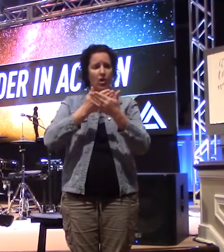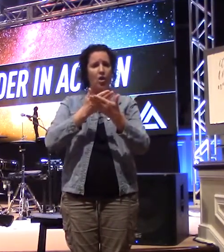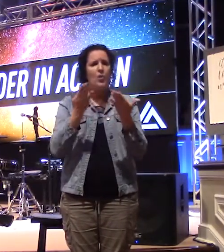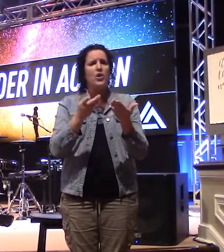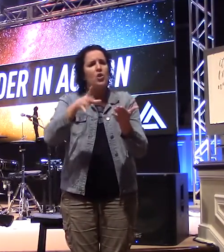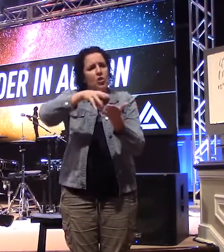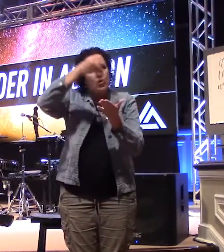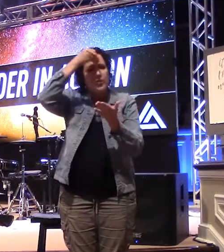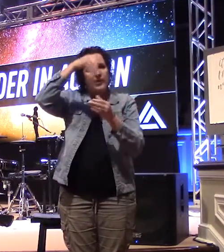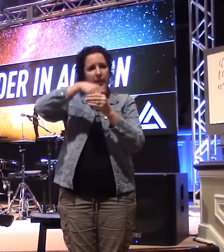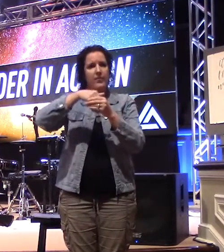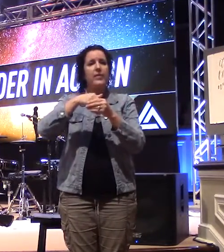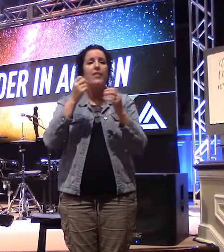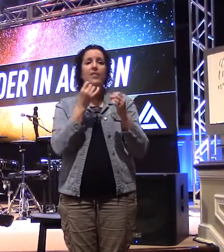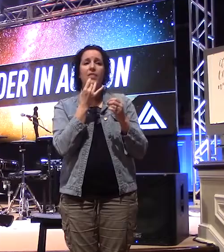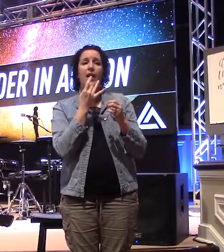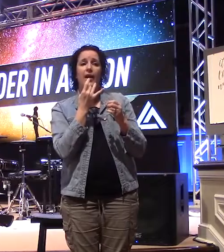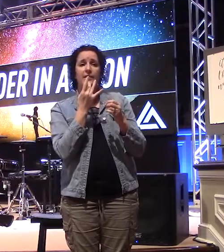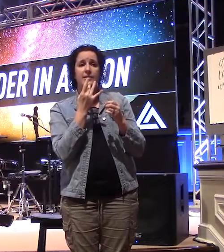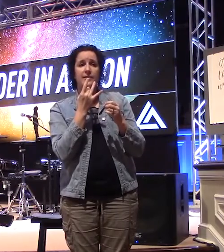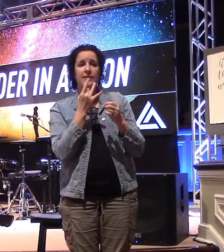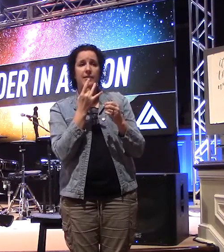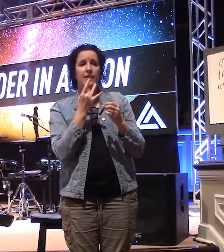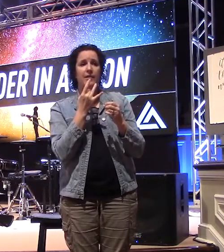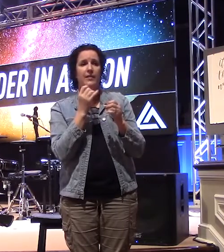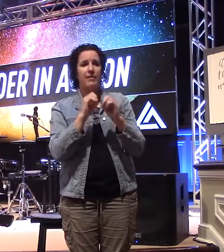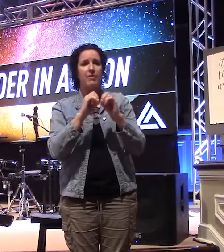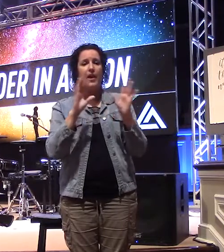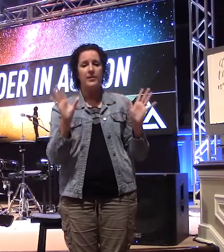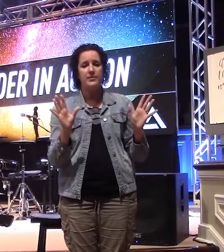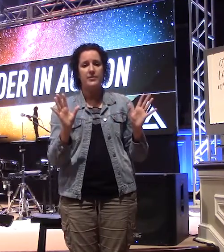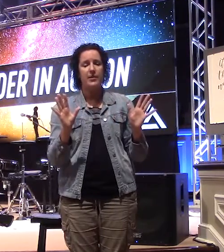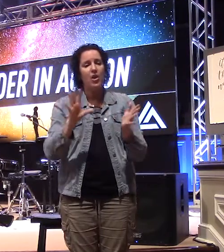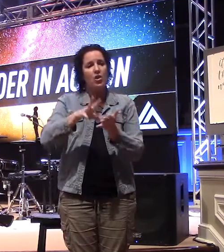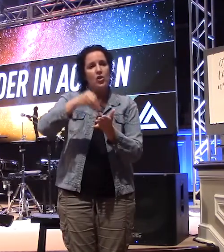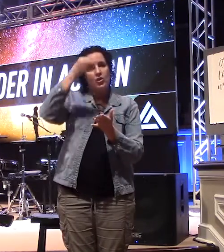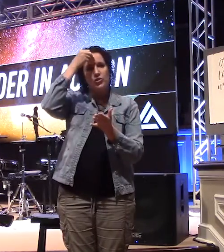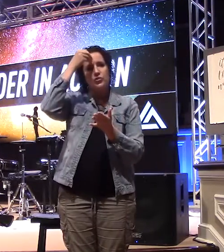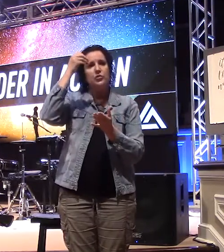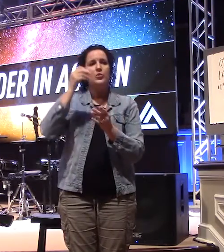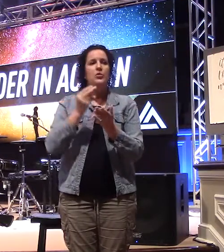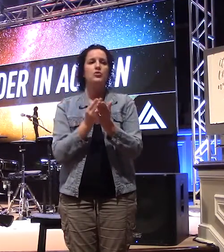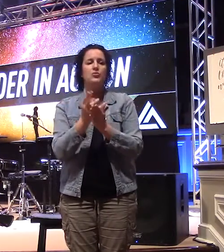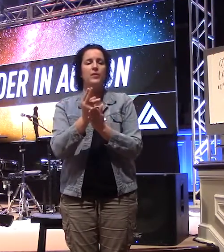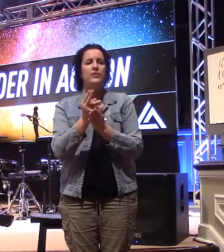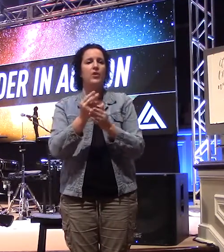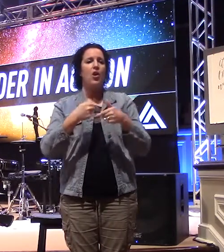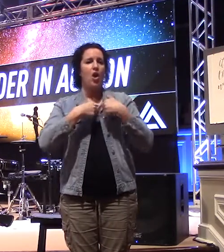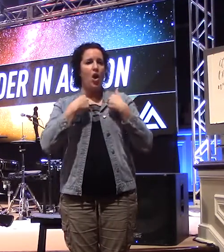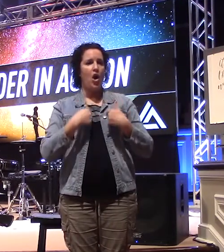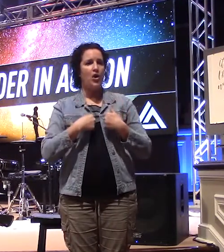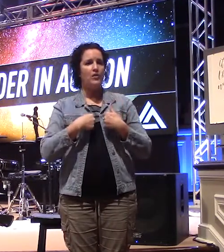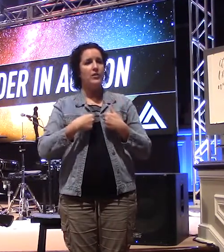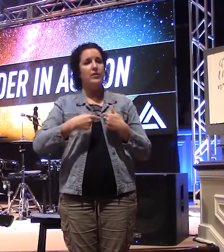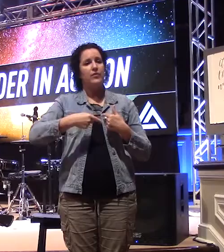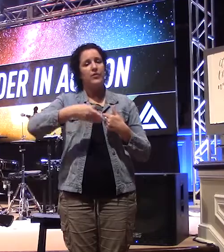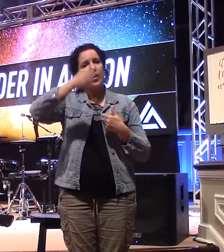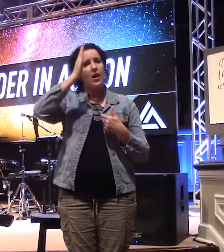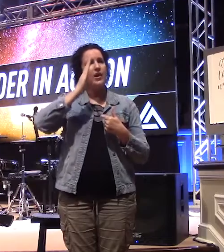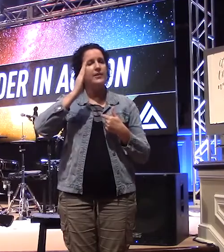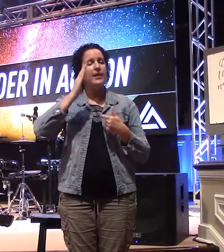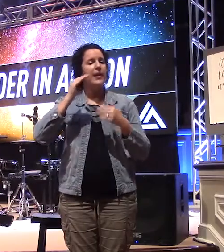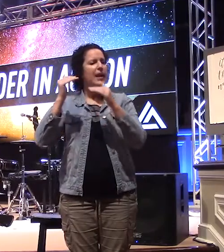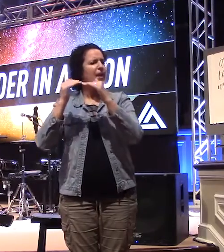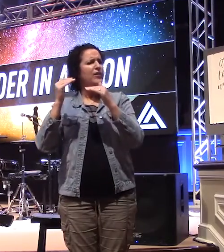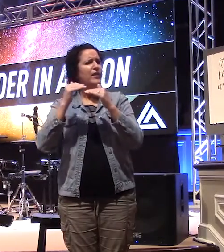Spurgeon said it this way. Learn to trust the heart of God even when you can't see the hand of God. See, the